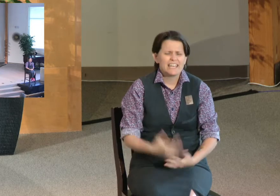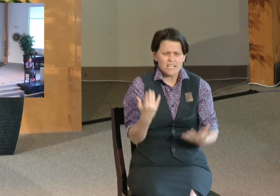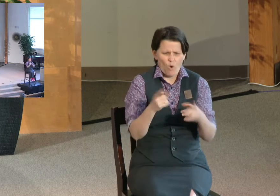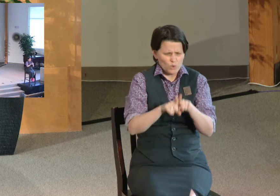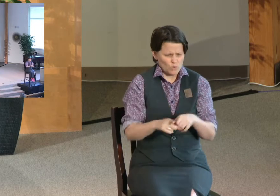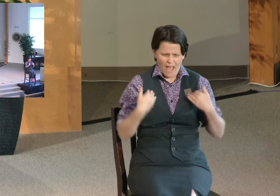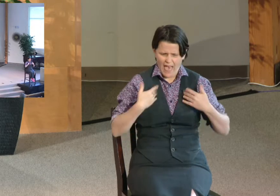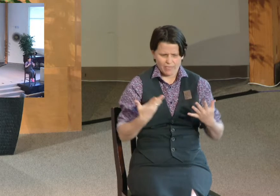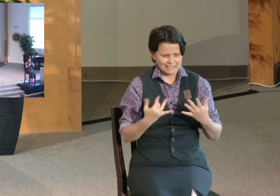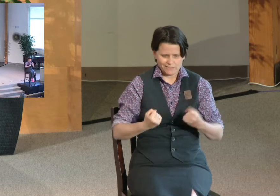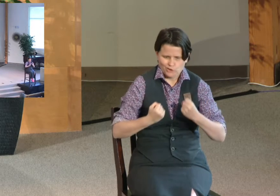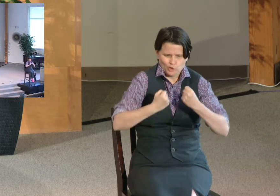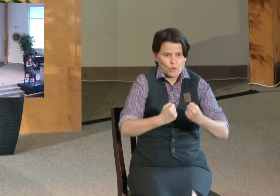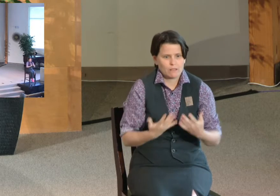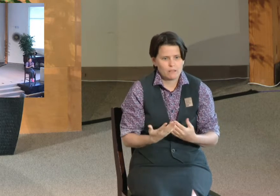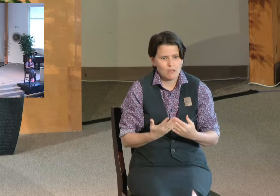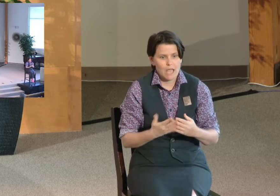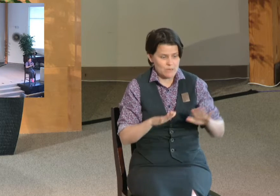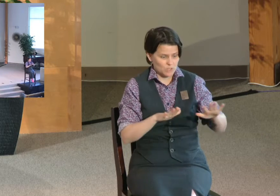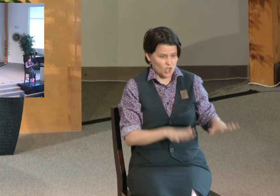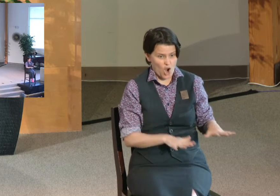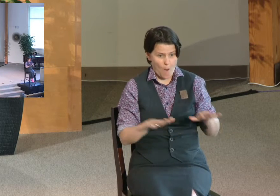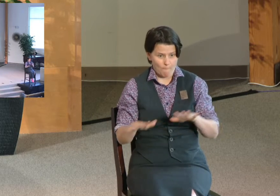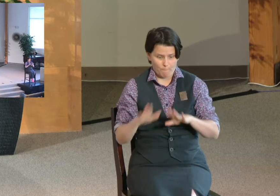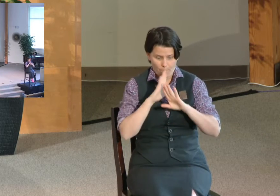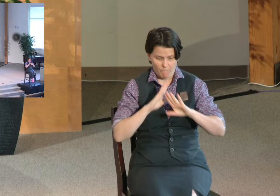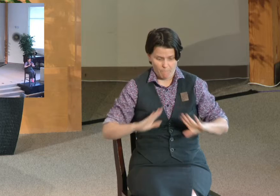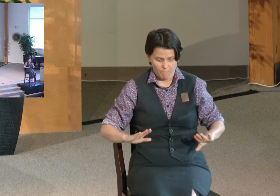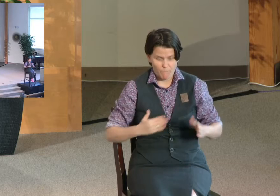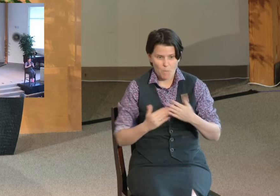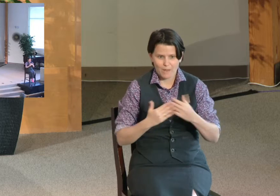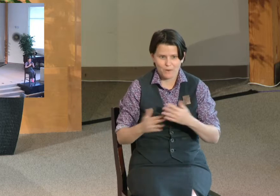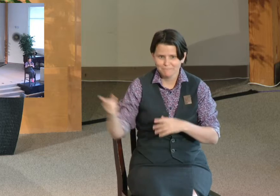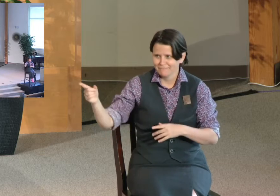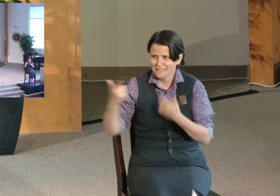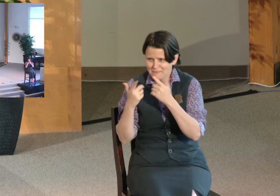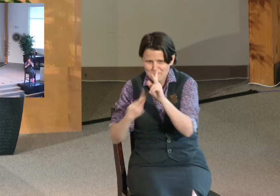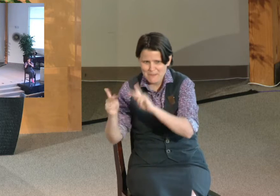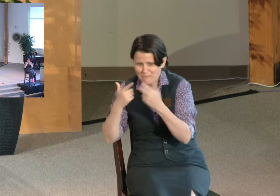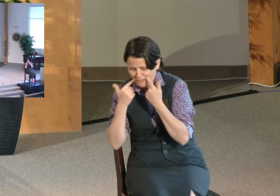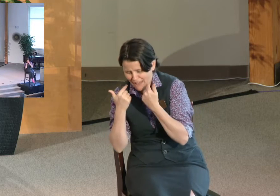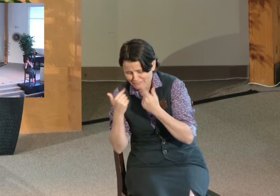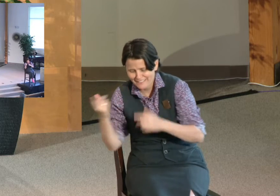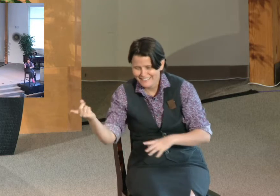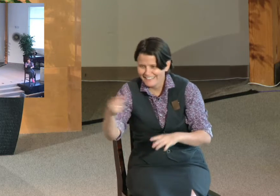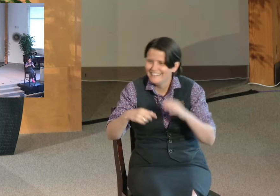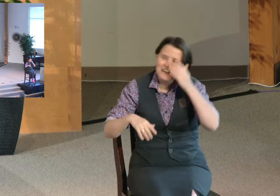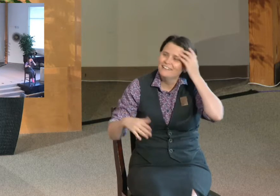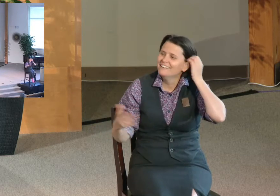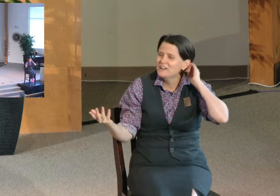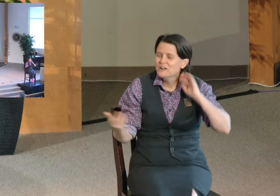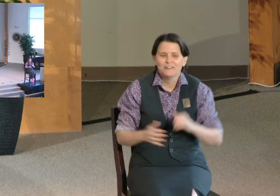situation. At least, that's what every episode of Leave It to Beaver, Father Knows